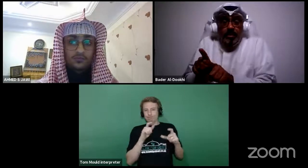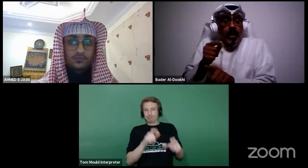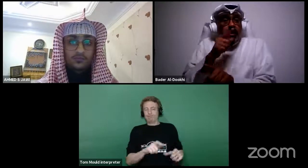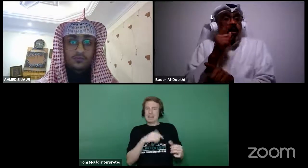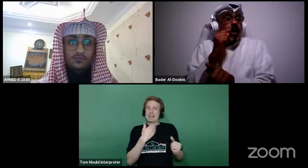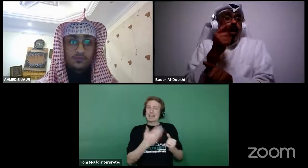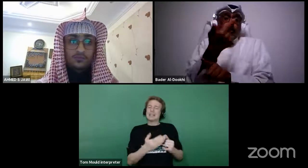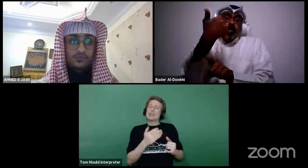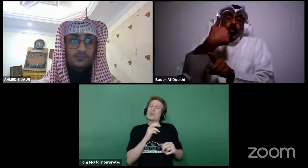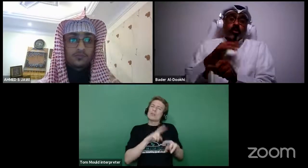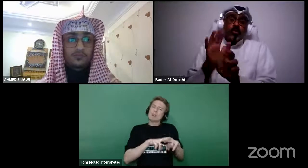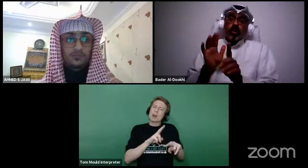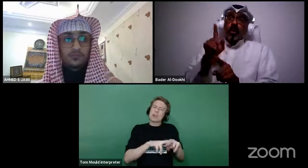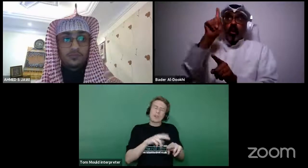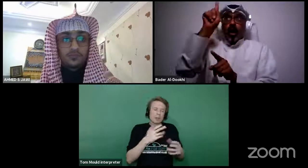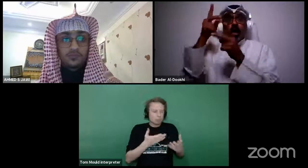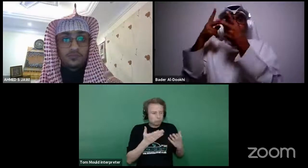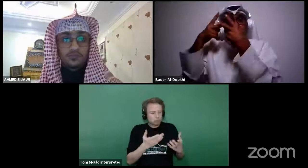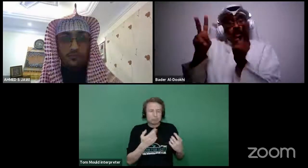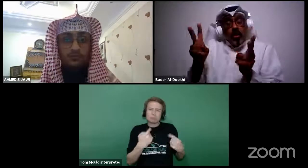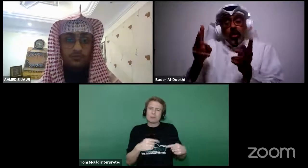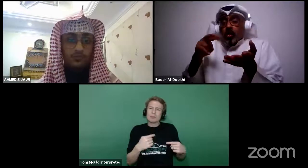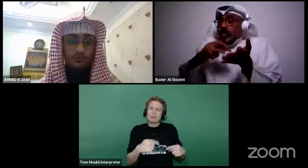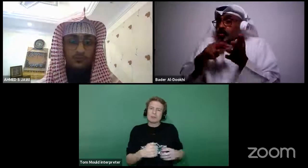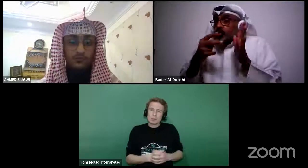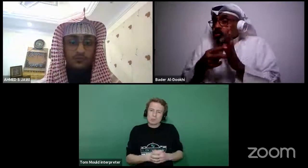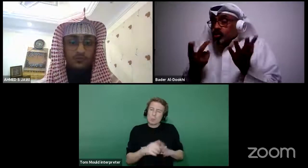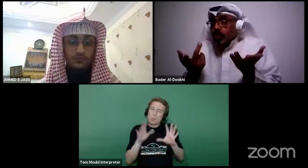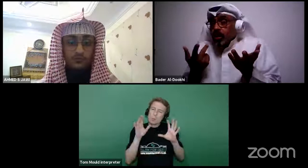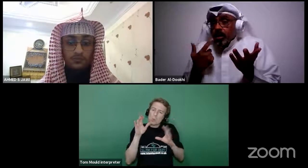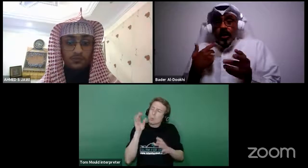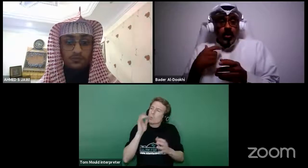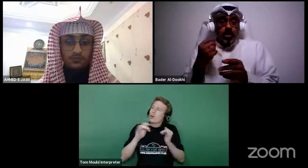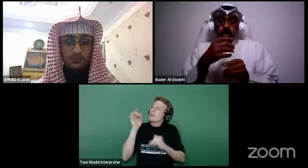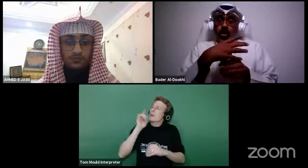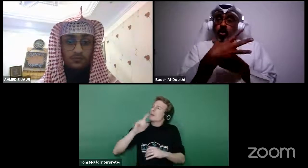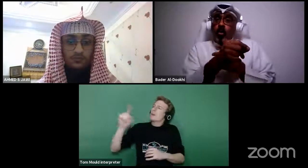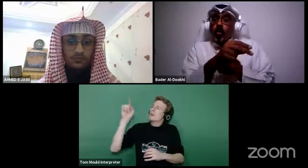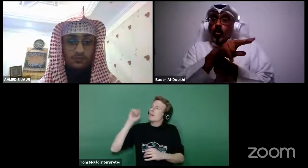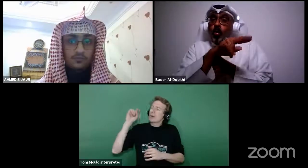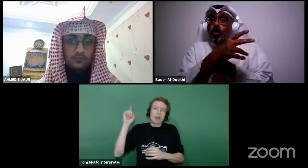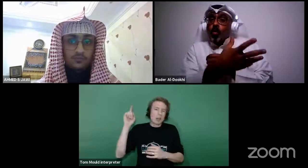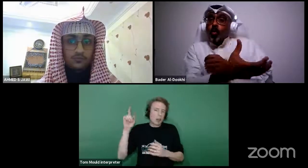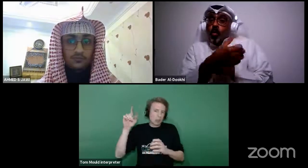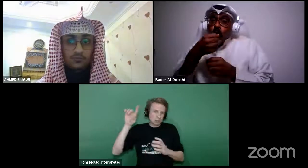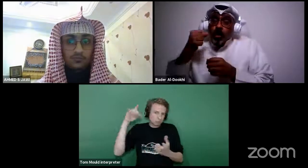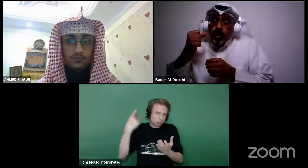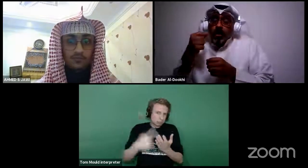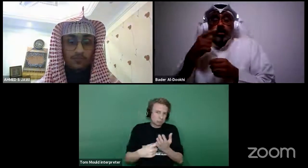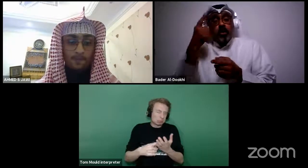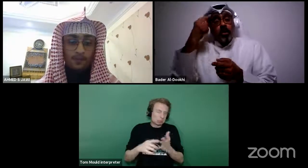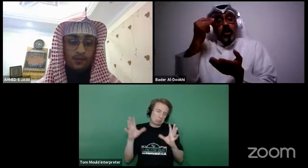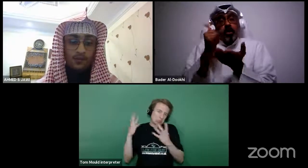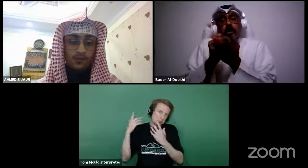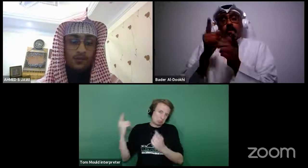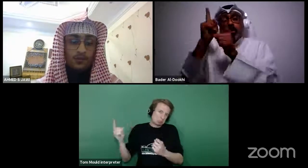or Allah decides my case by releasing Benjamin, and he is the best of the judges.